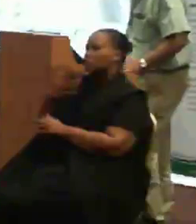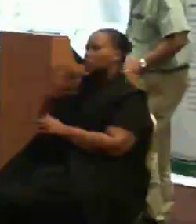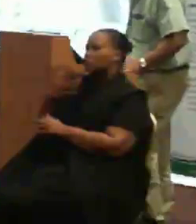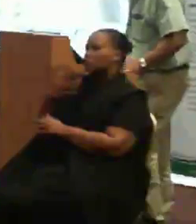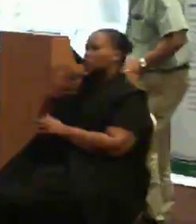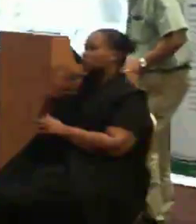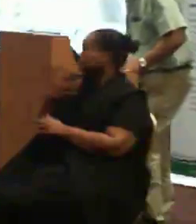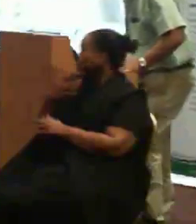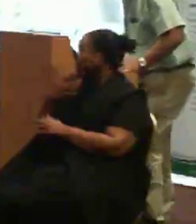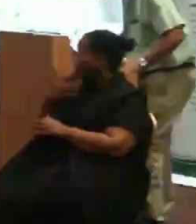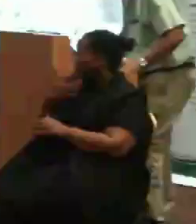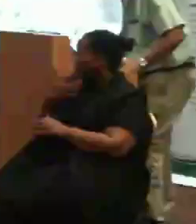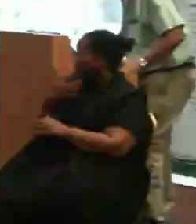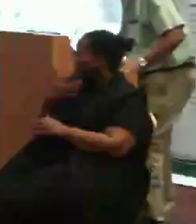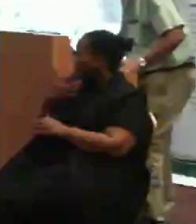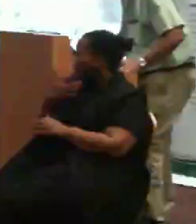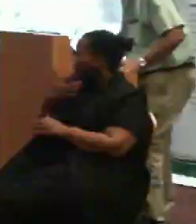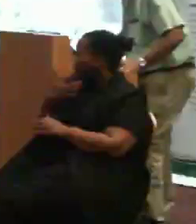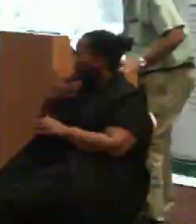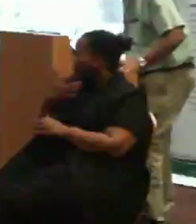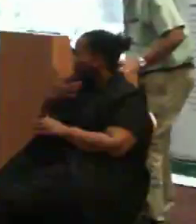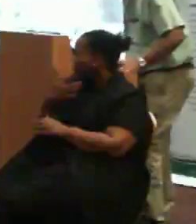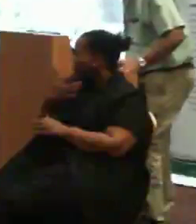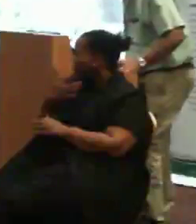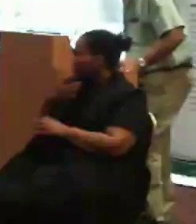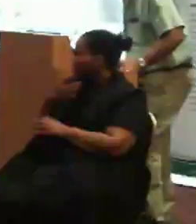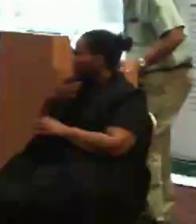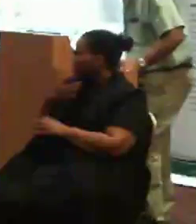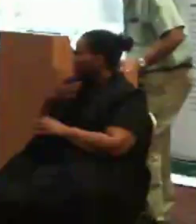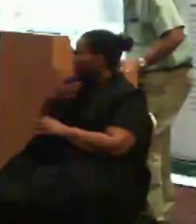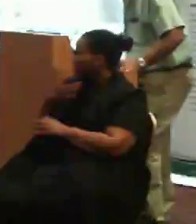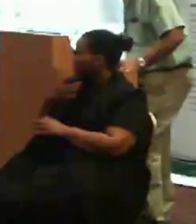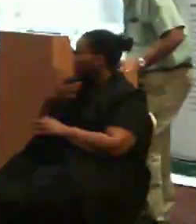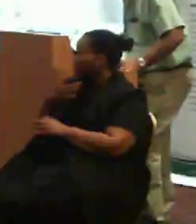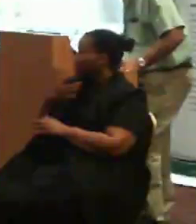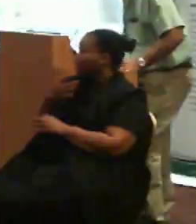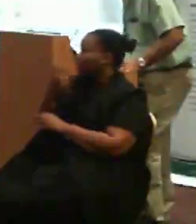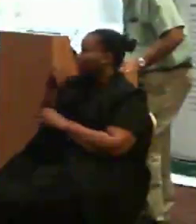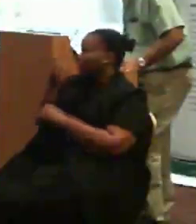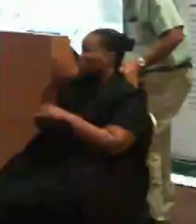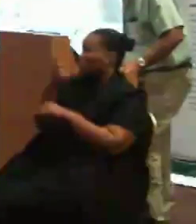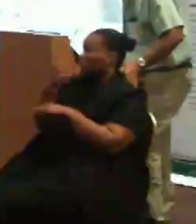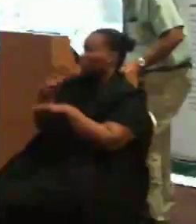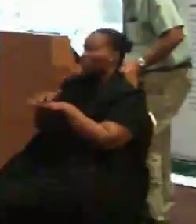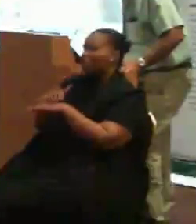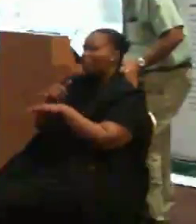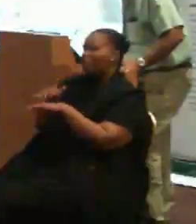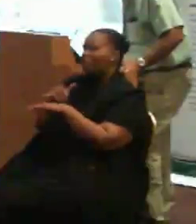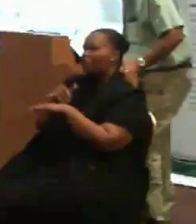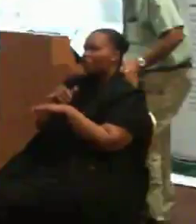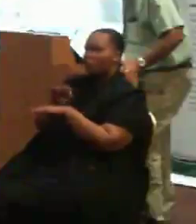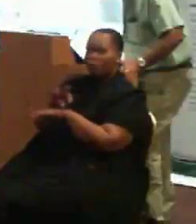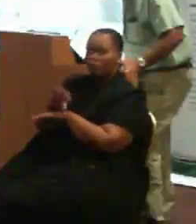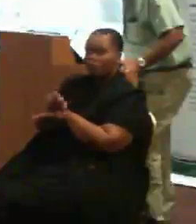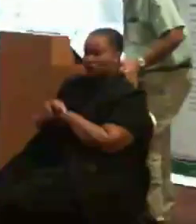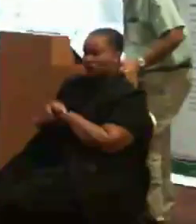ask in terms of providing information that is pertinent to the agricultural sector in the province, whenever